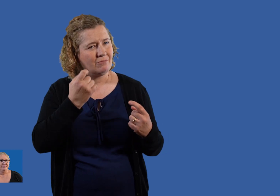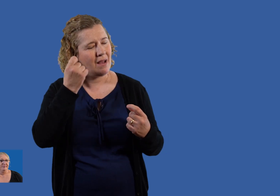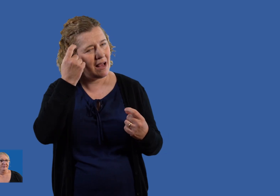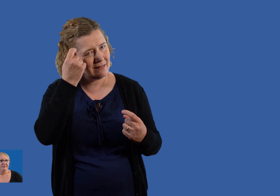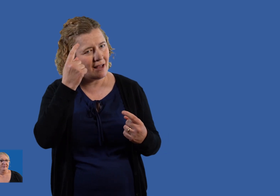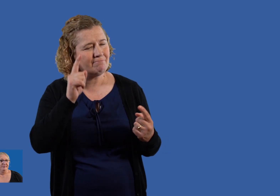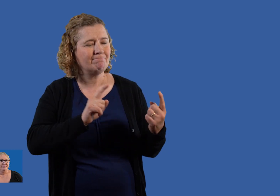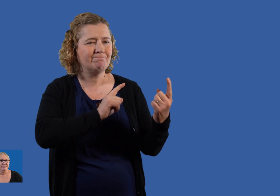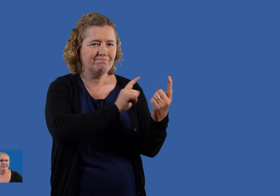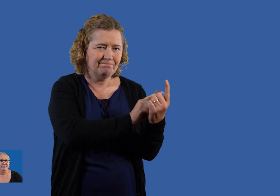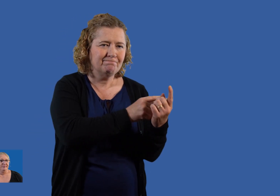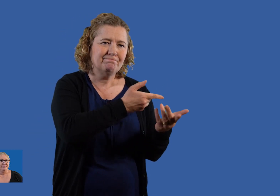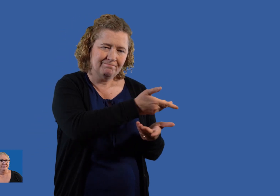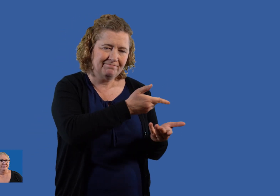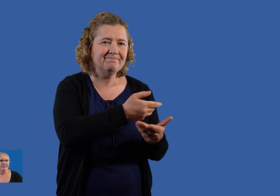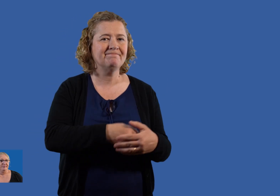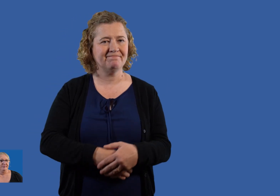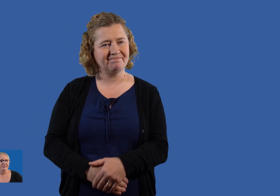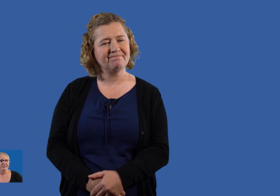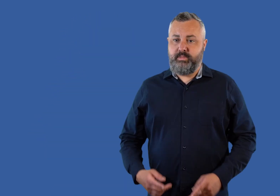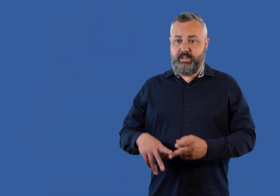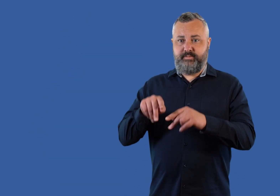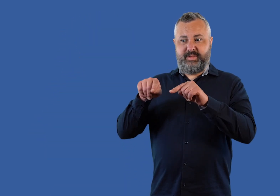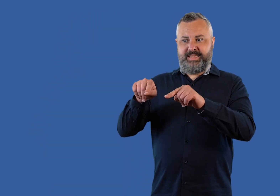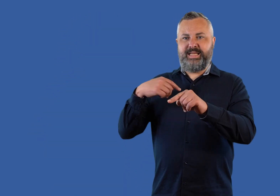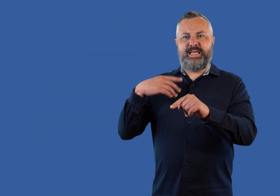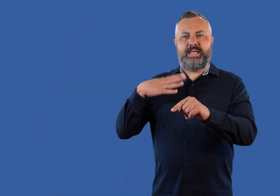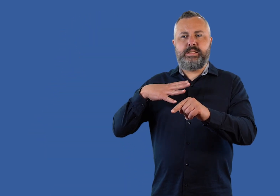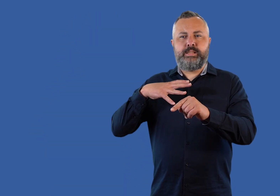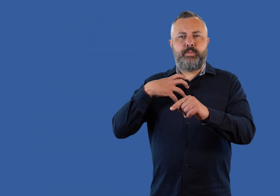and understanding when speaking with them. If I wanted more help